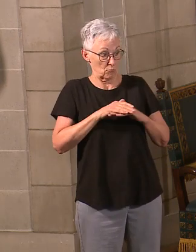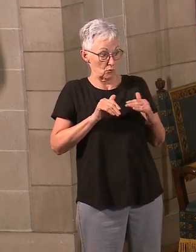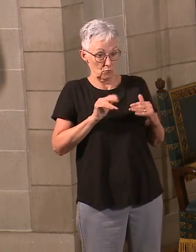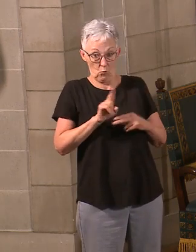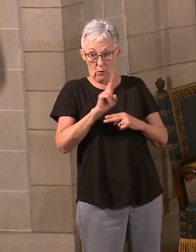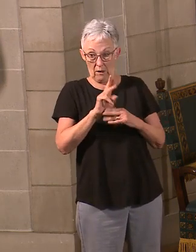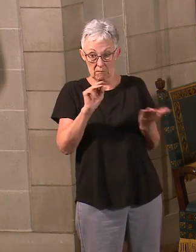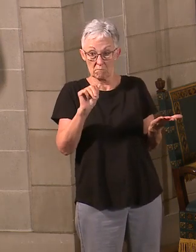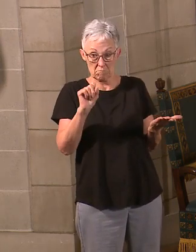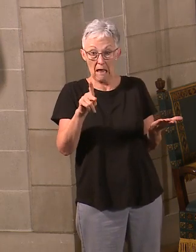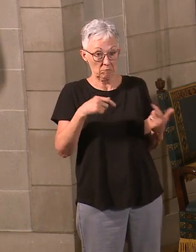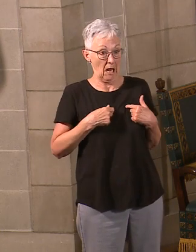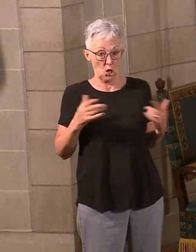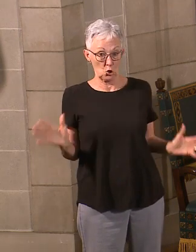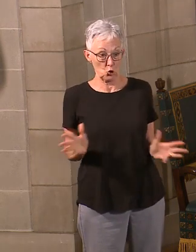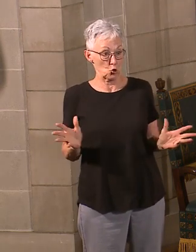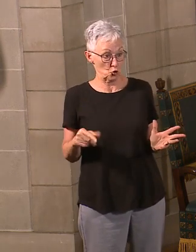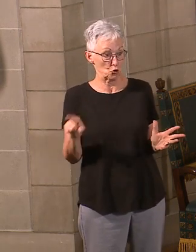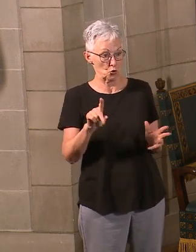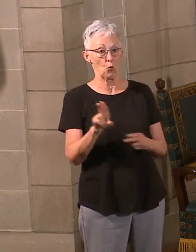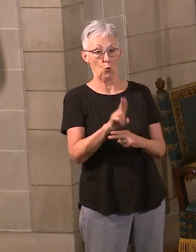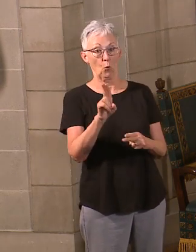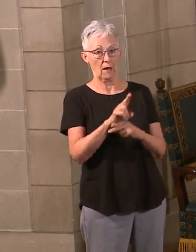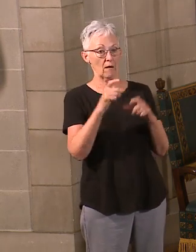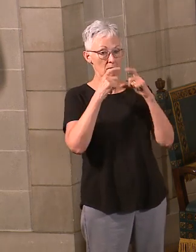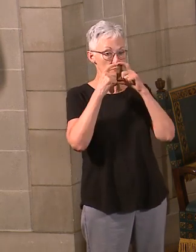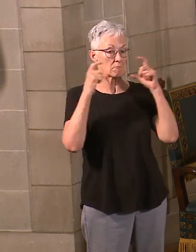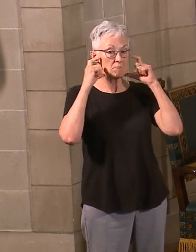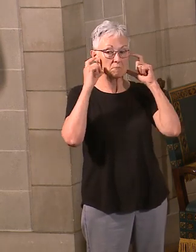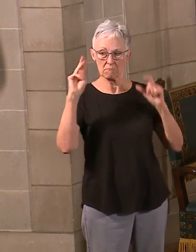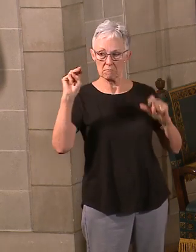masks. All right, folks, again, thank you very much. I appreciate it. Stay home, stay healthy,